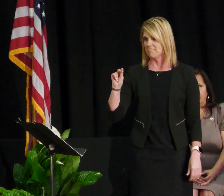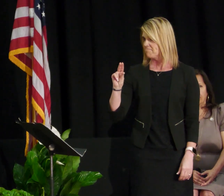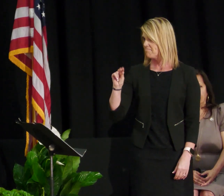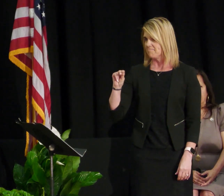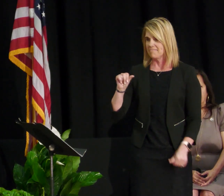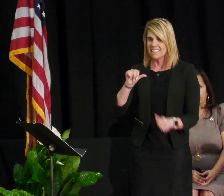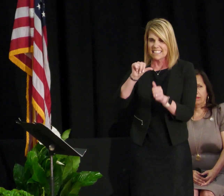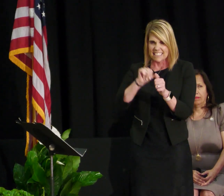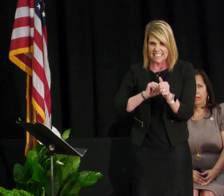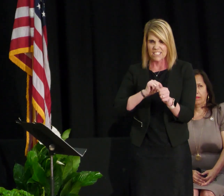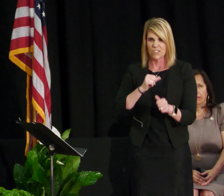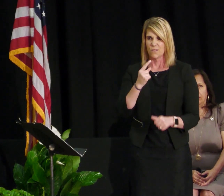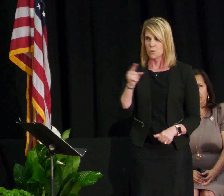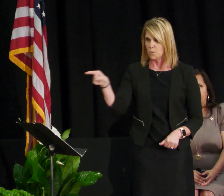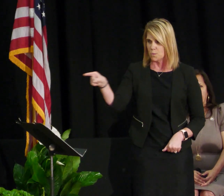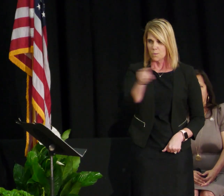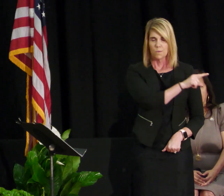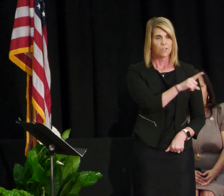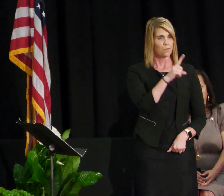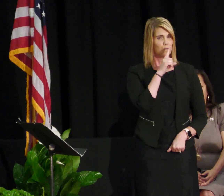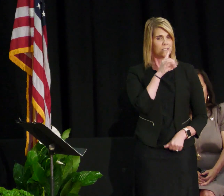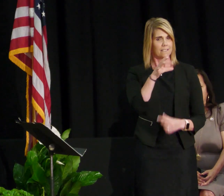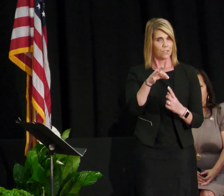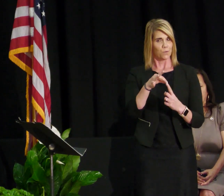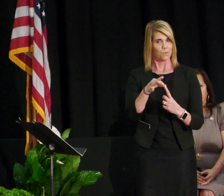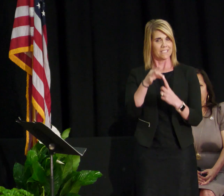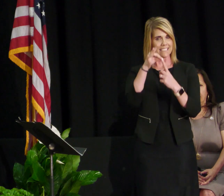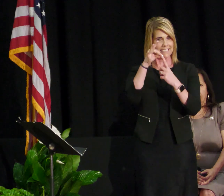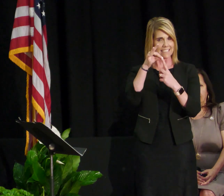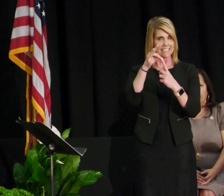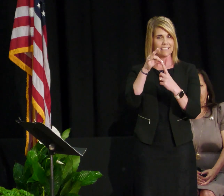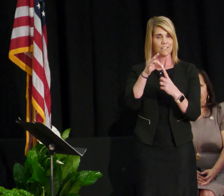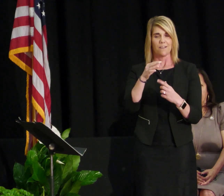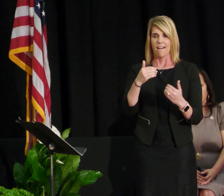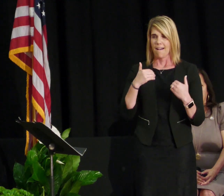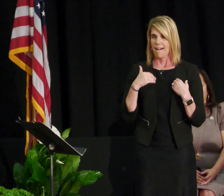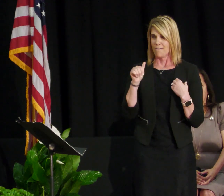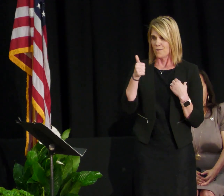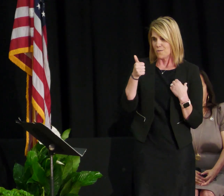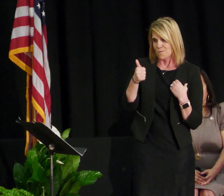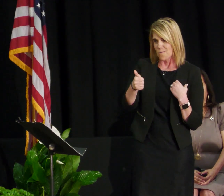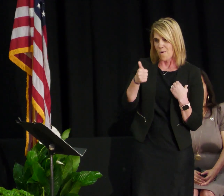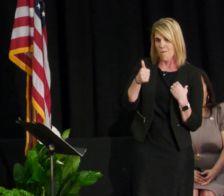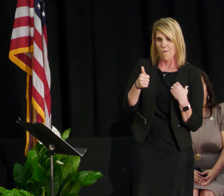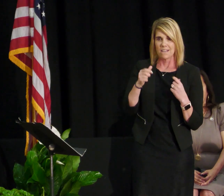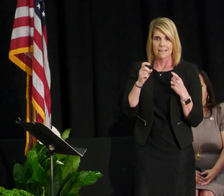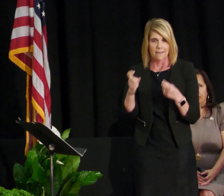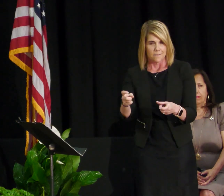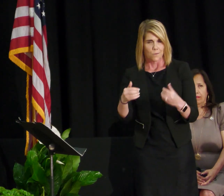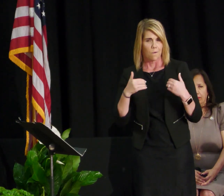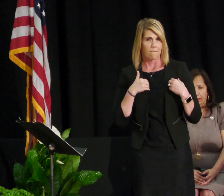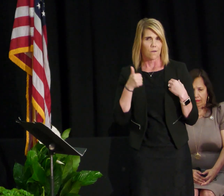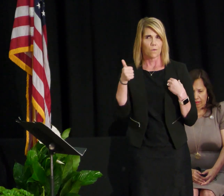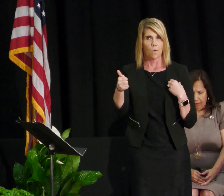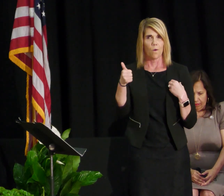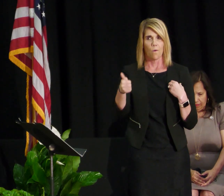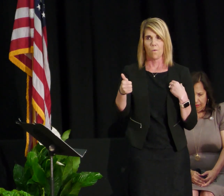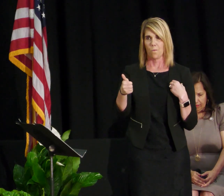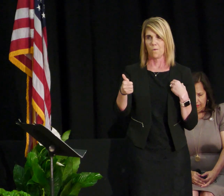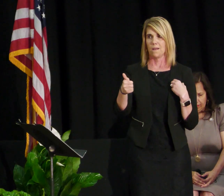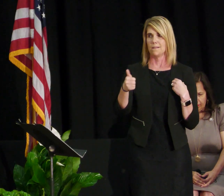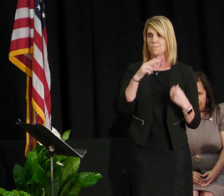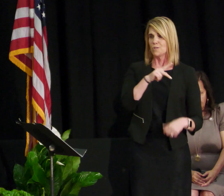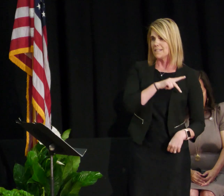Each of you are really not the same. You're very unique. And have your own